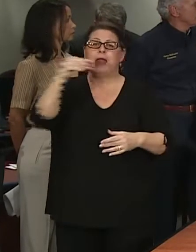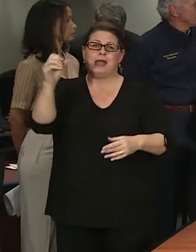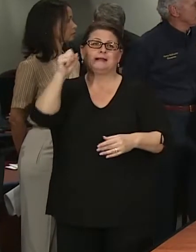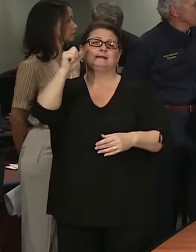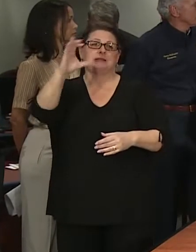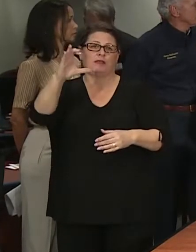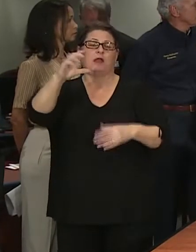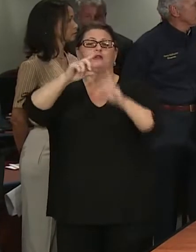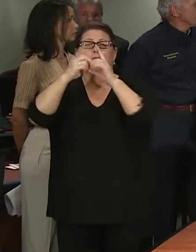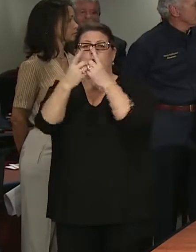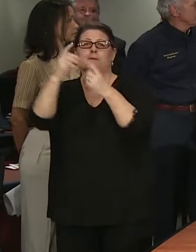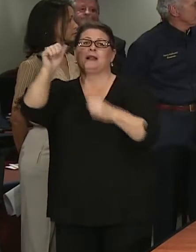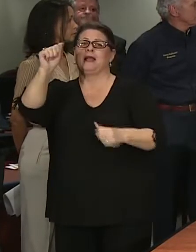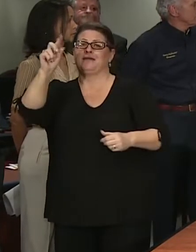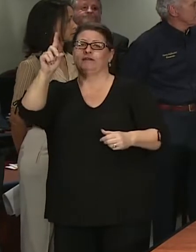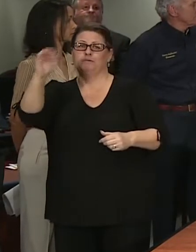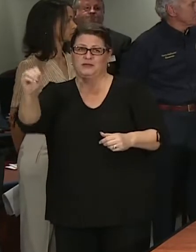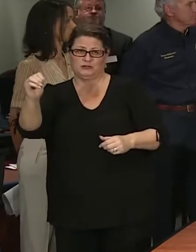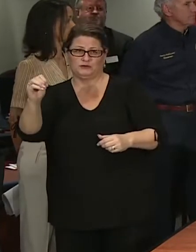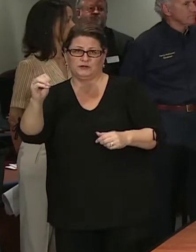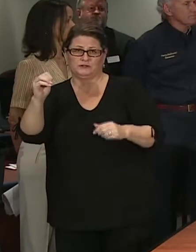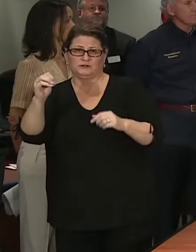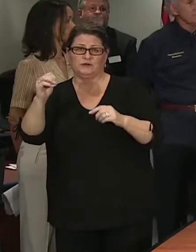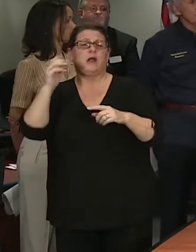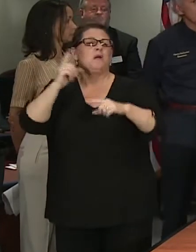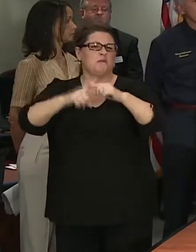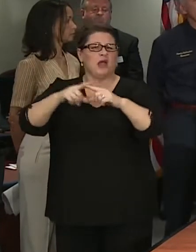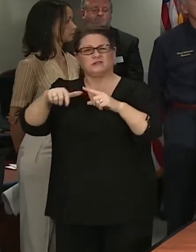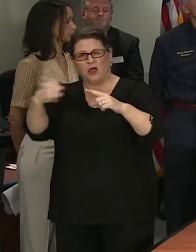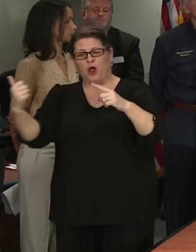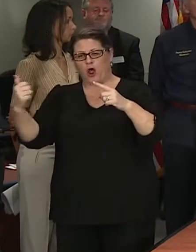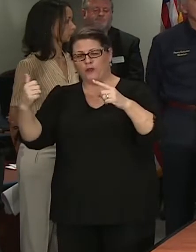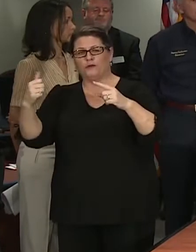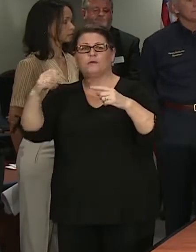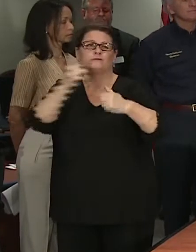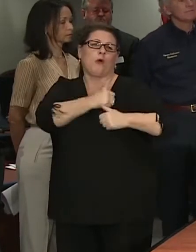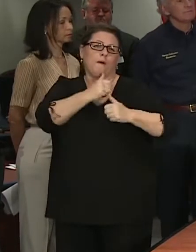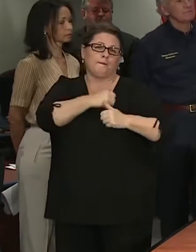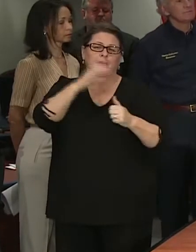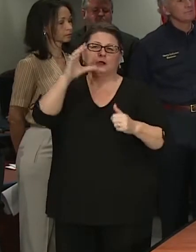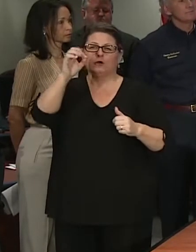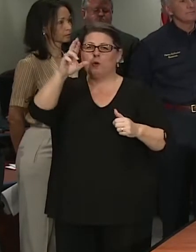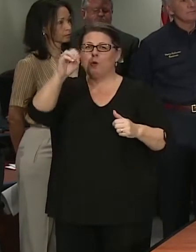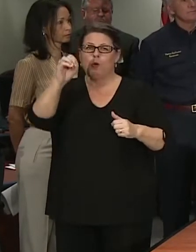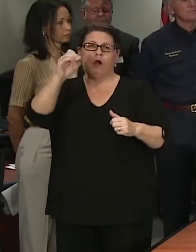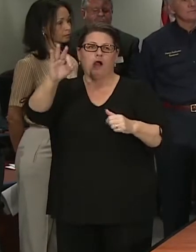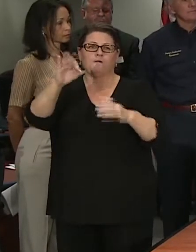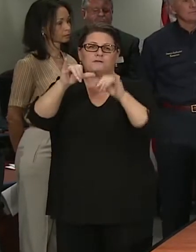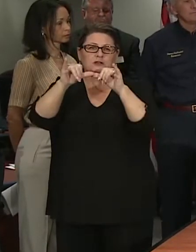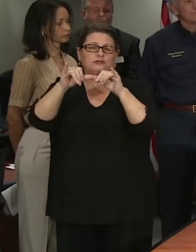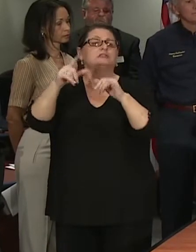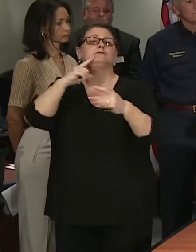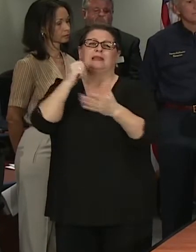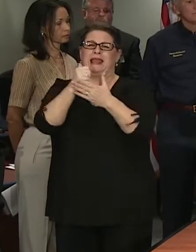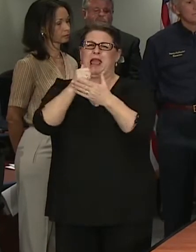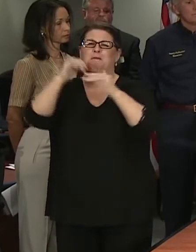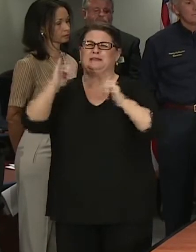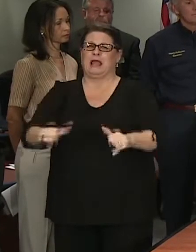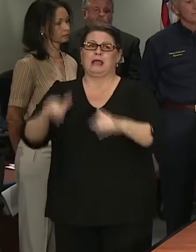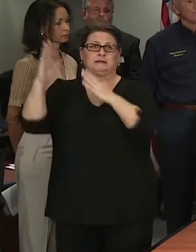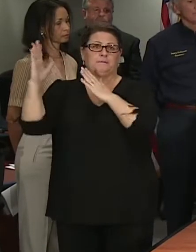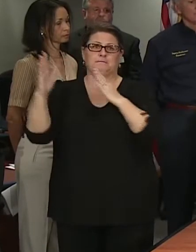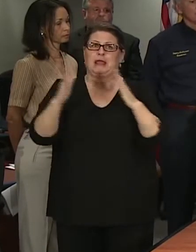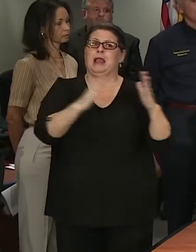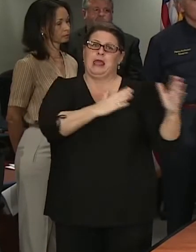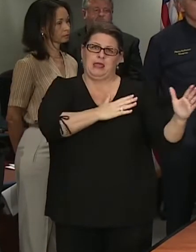Administration. All of those, in addition to others, to include the Army Corps of Engineers, have been a part of developing this plan that